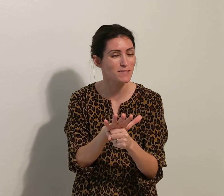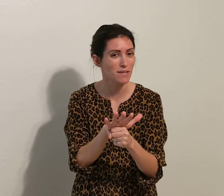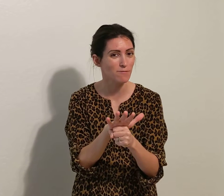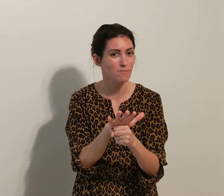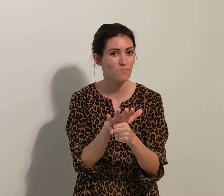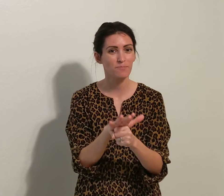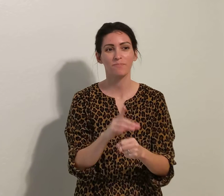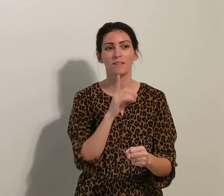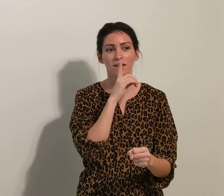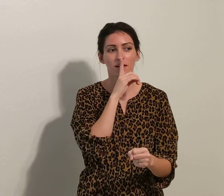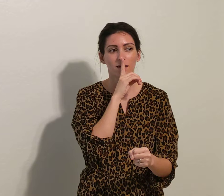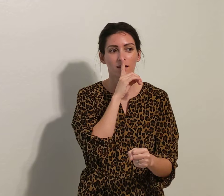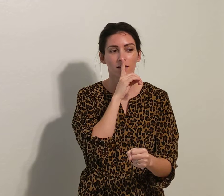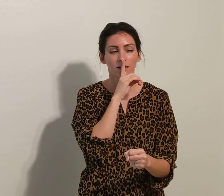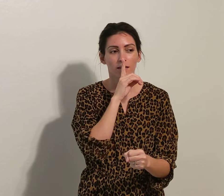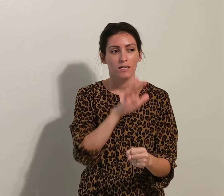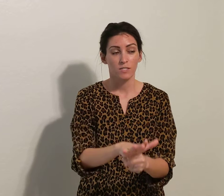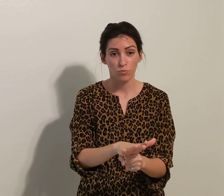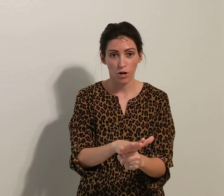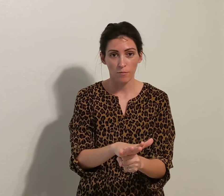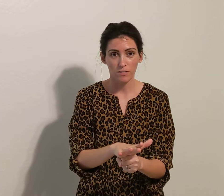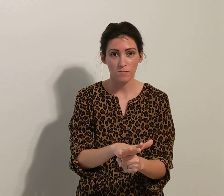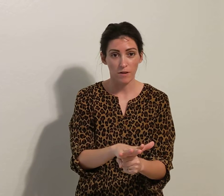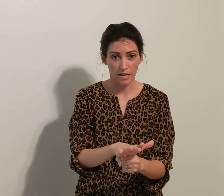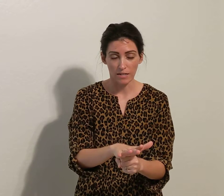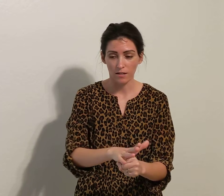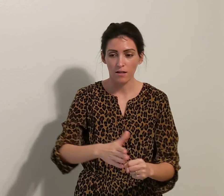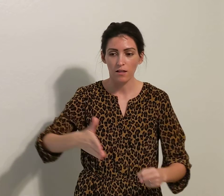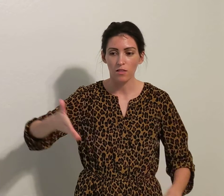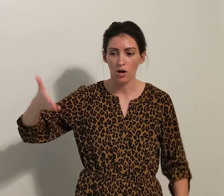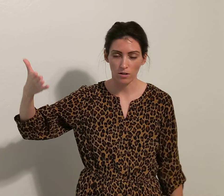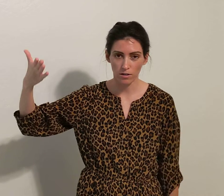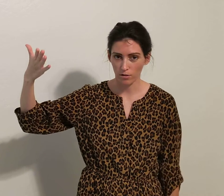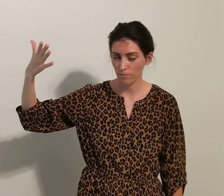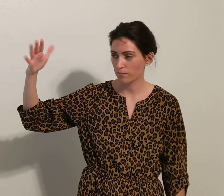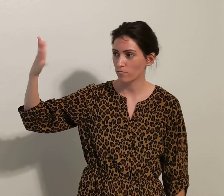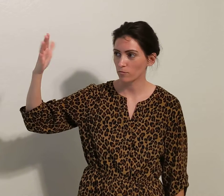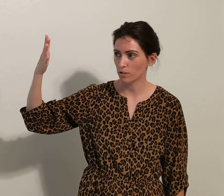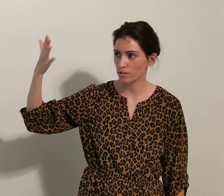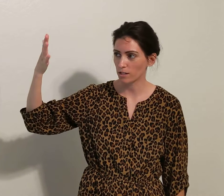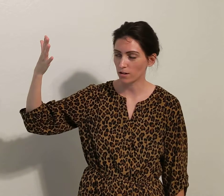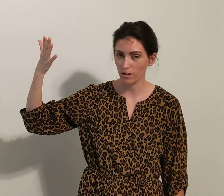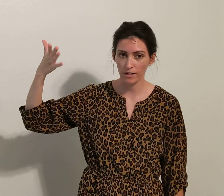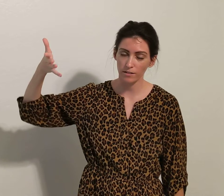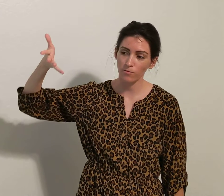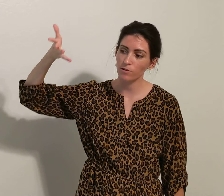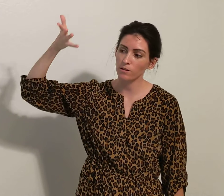safe. His promise made long ago. We're going to take our hand and we're going to,